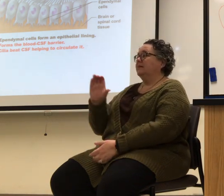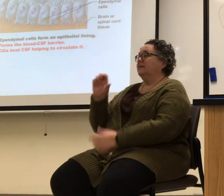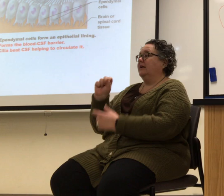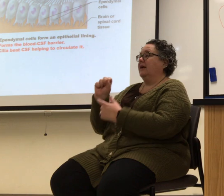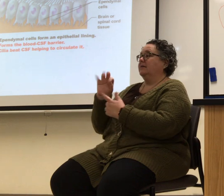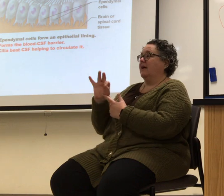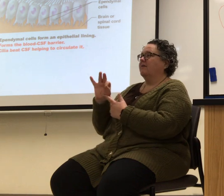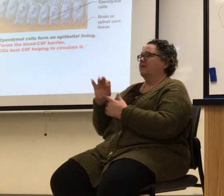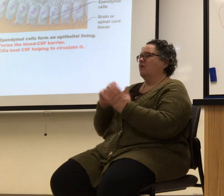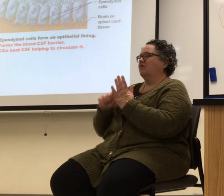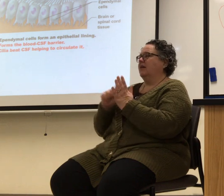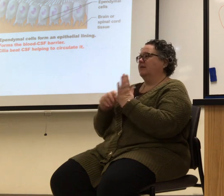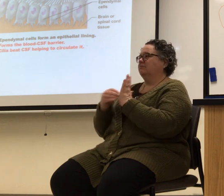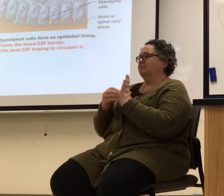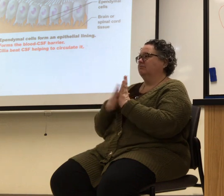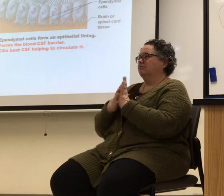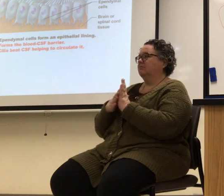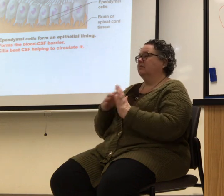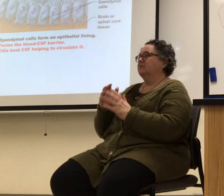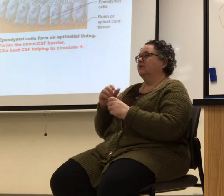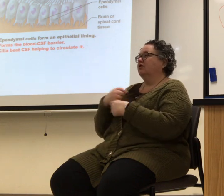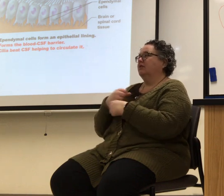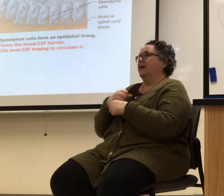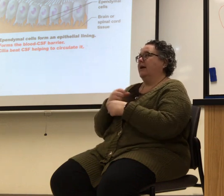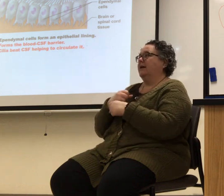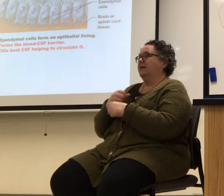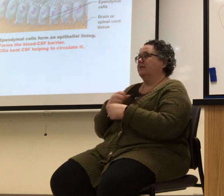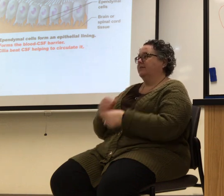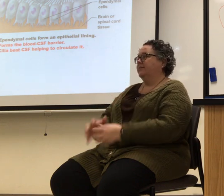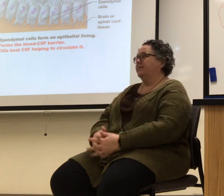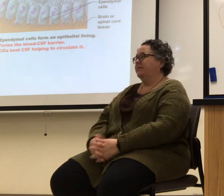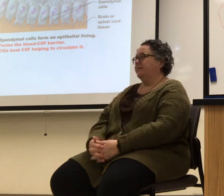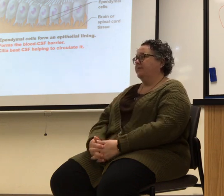CSF is created